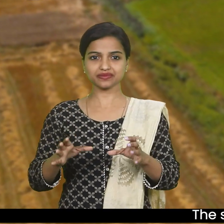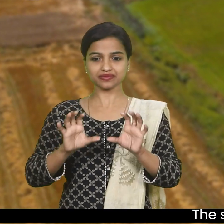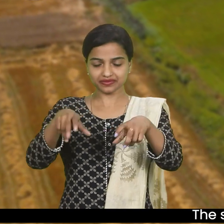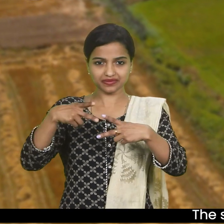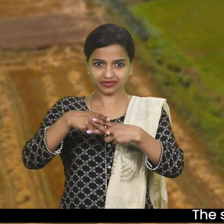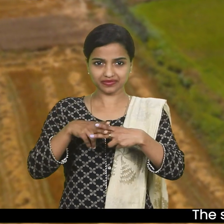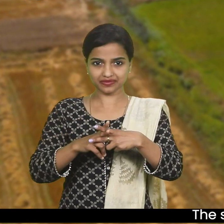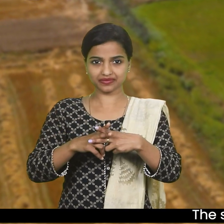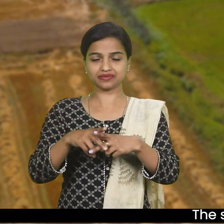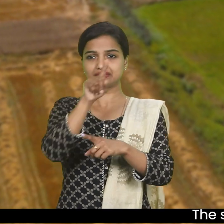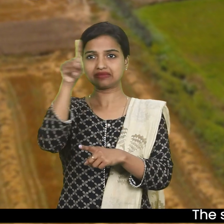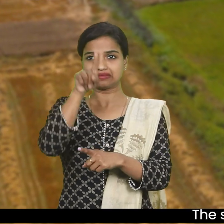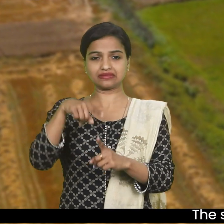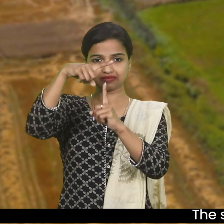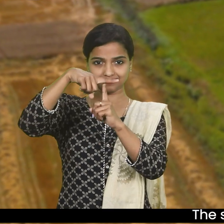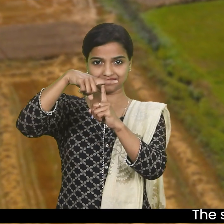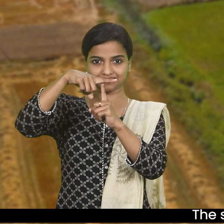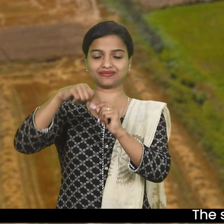T.